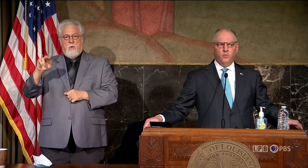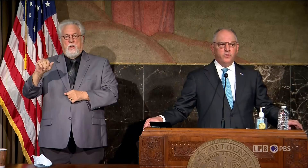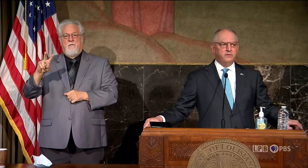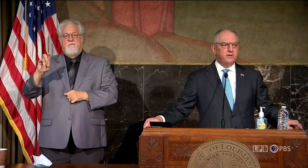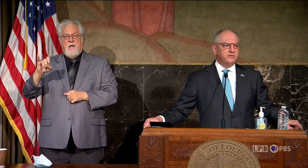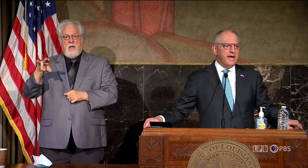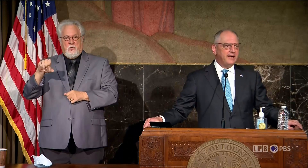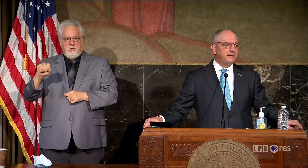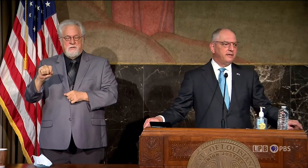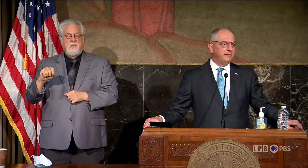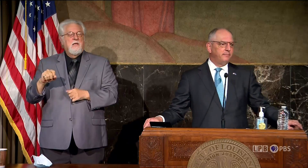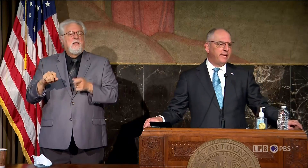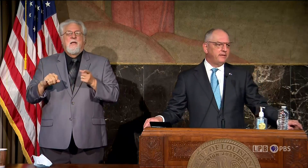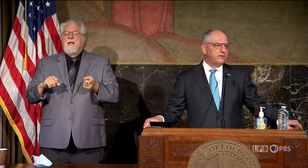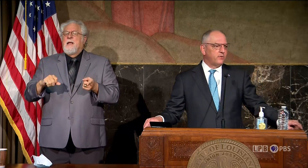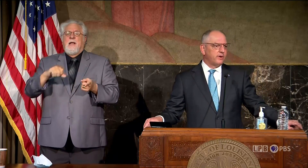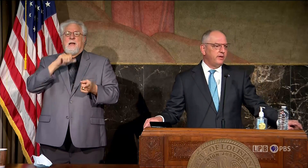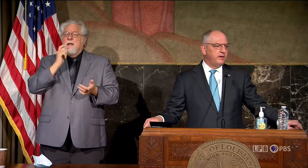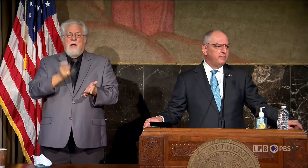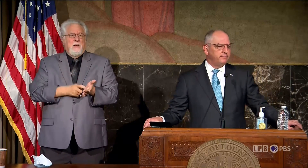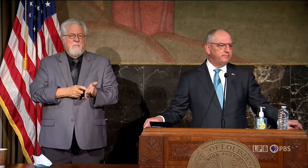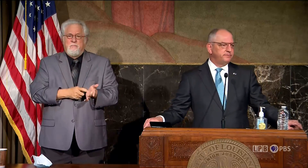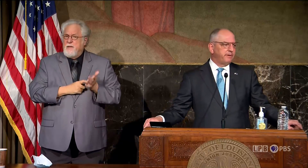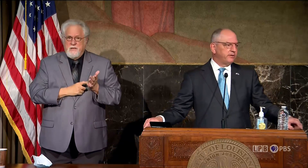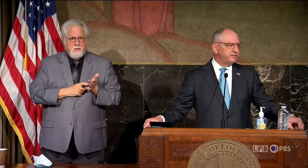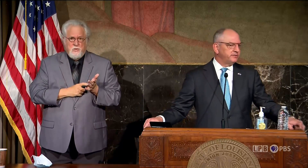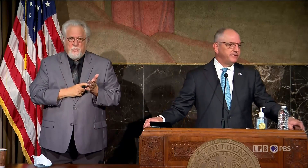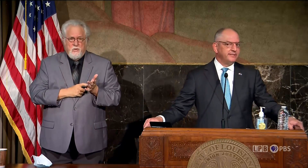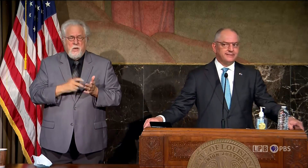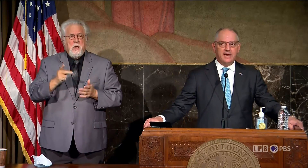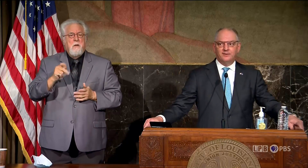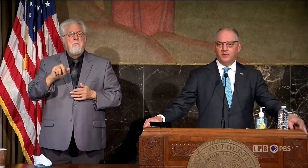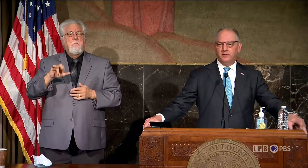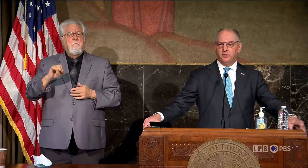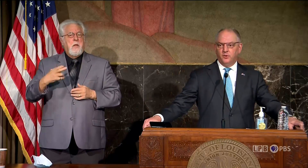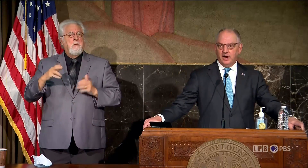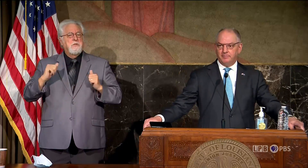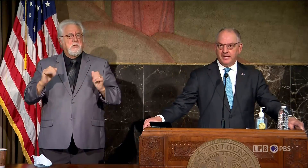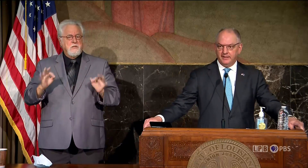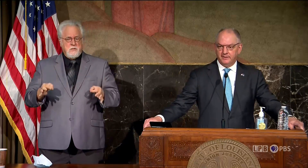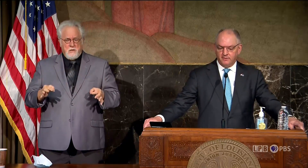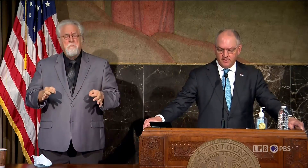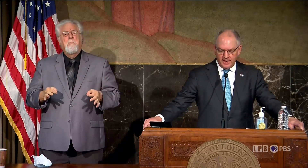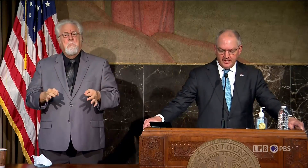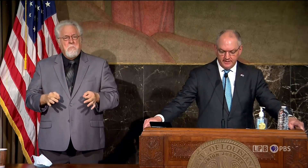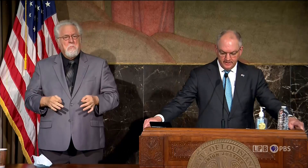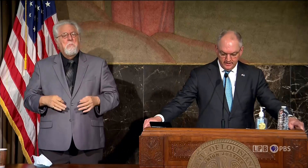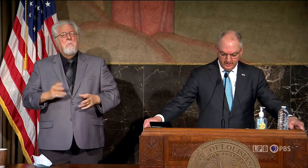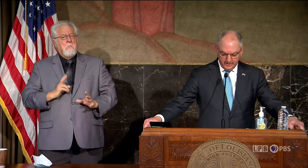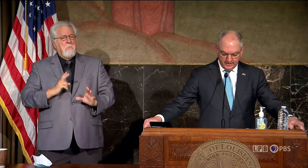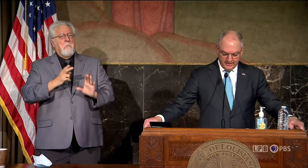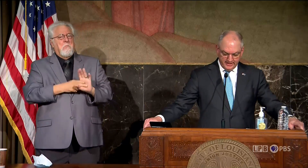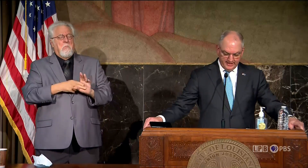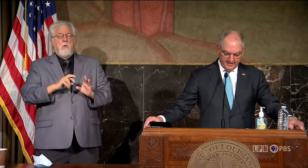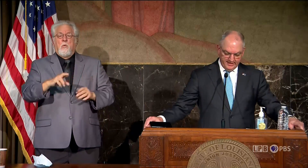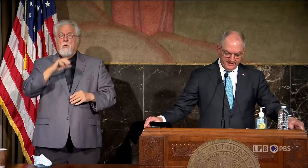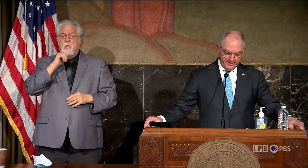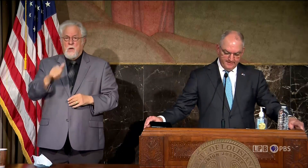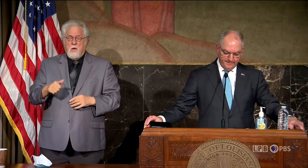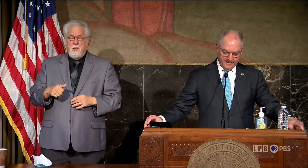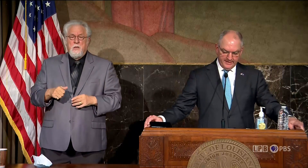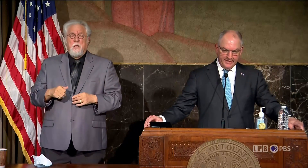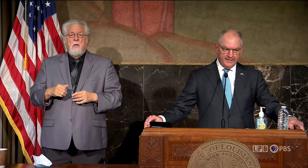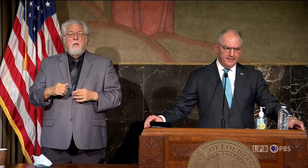And this is not mandatory. Parishes can decide whether to opt in or not.